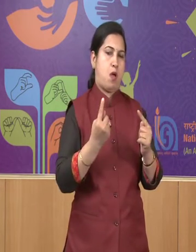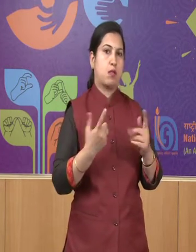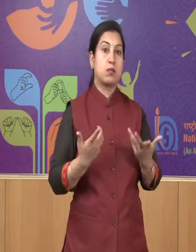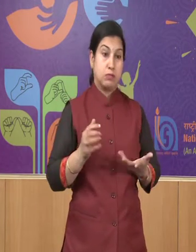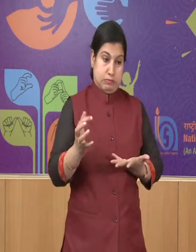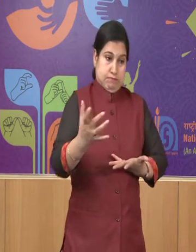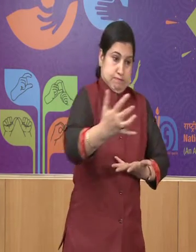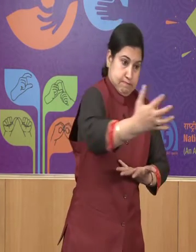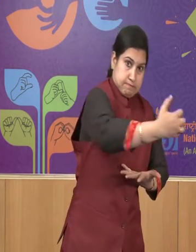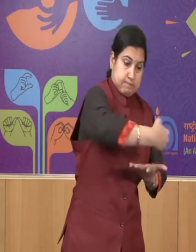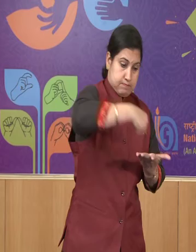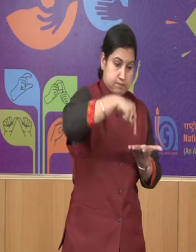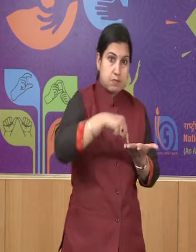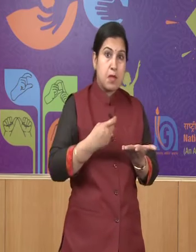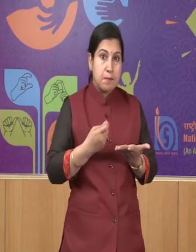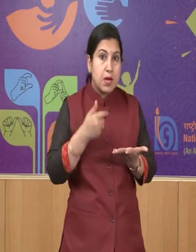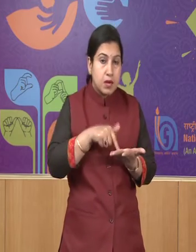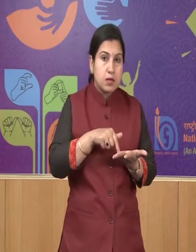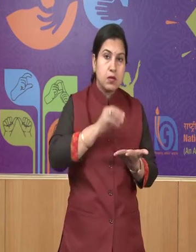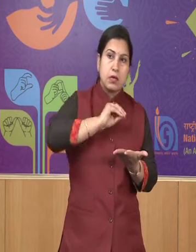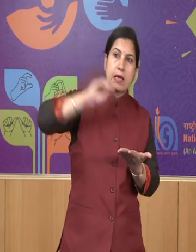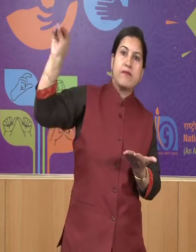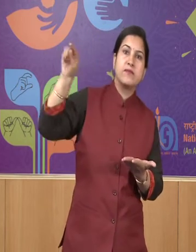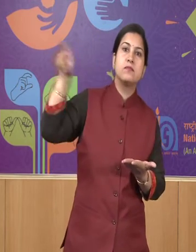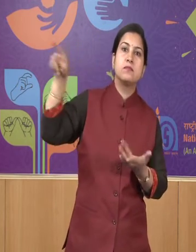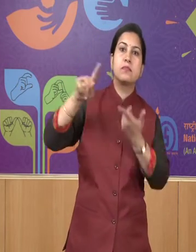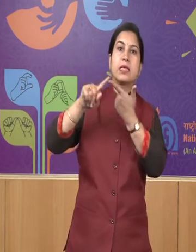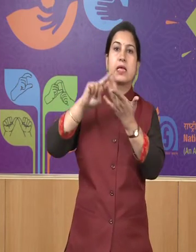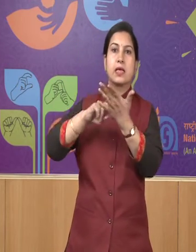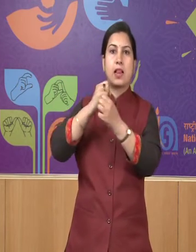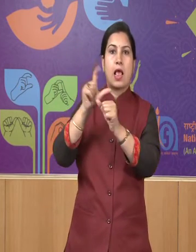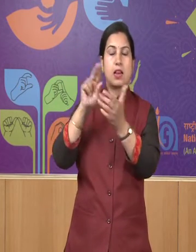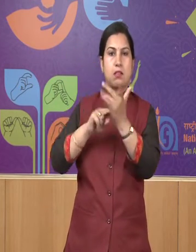The money that they earned was sent to England.